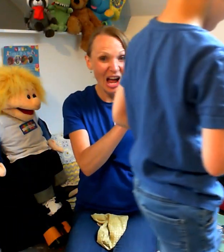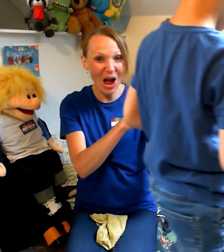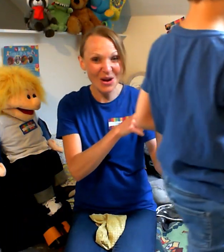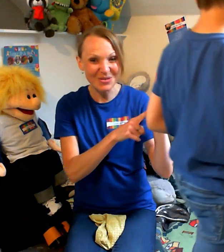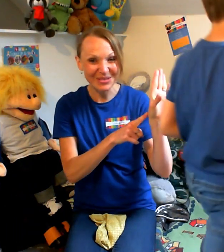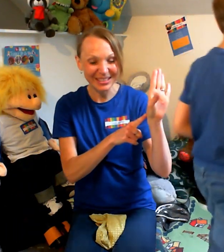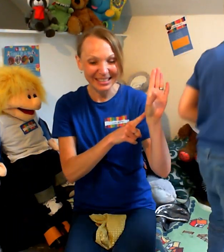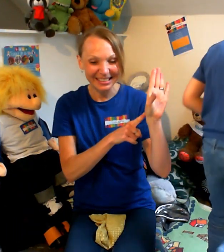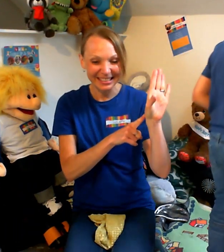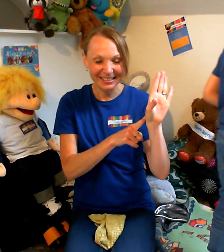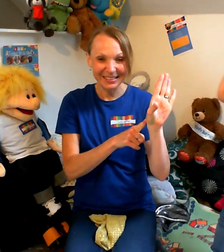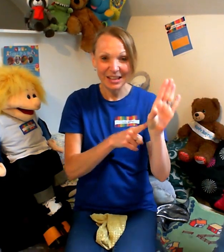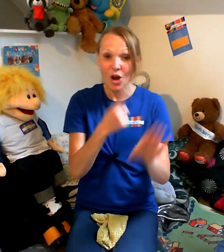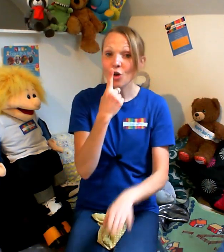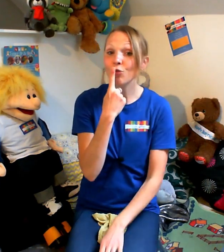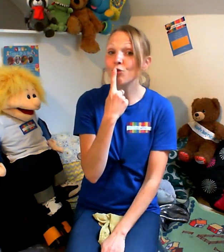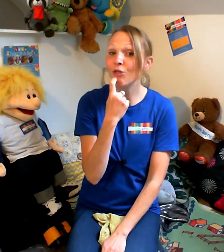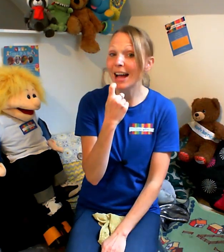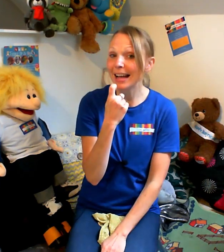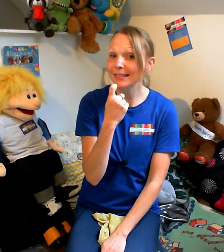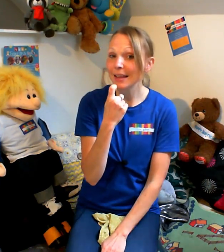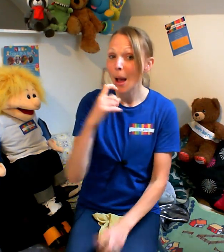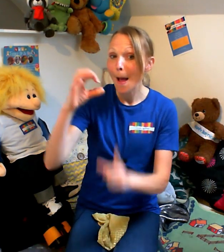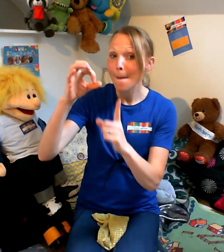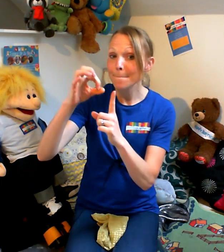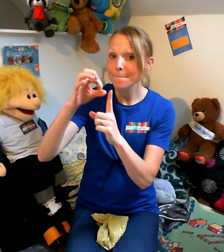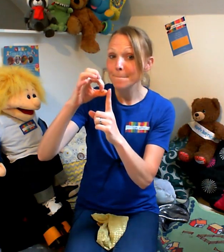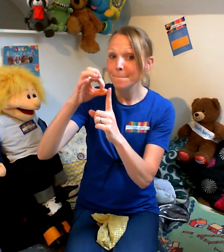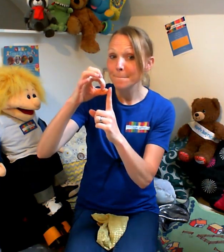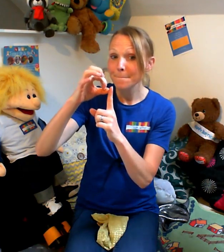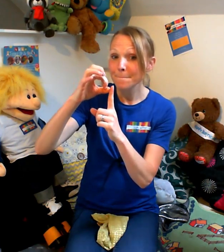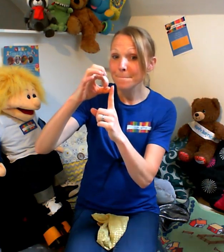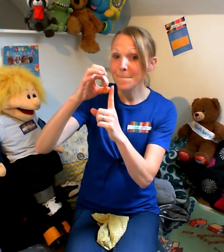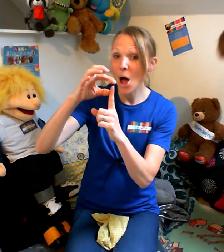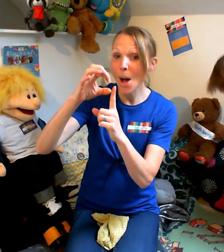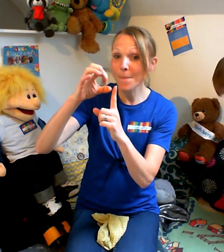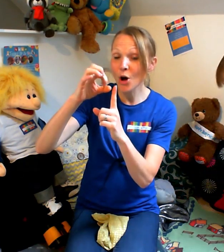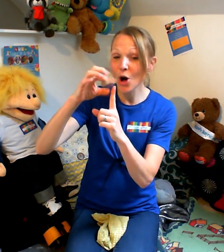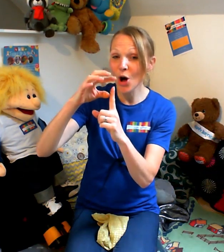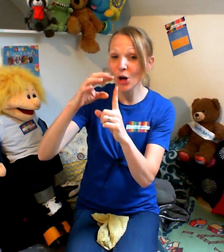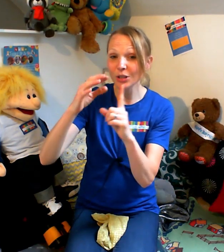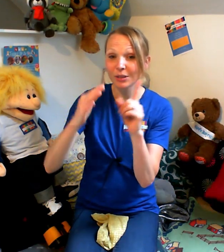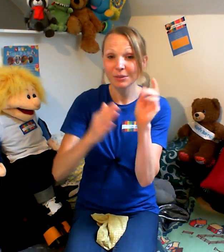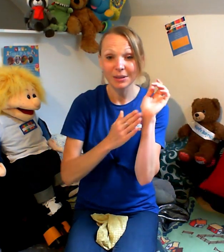Yellow. Red. Red. Purple. Red. Purple. Red. Purple. Red. Red. Colours